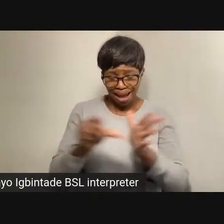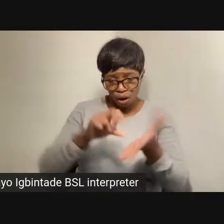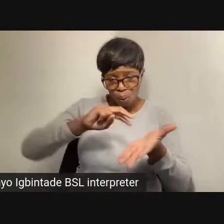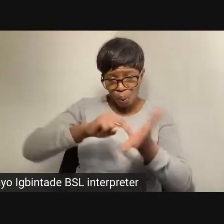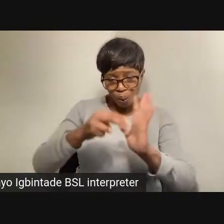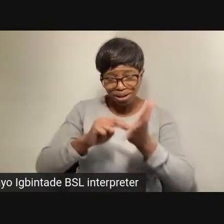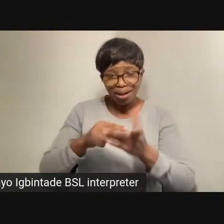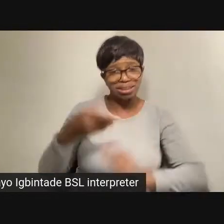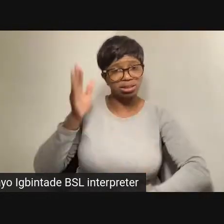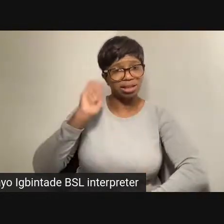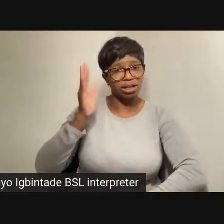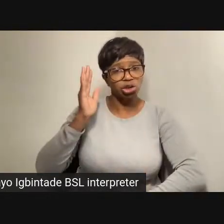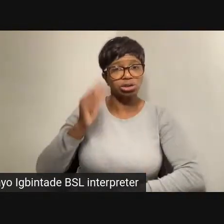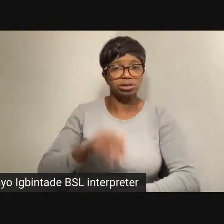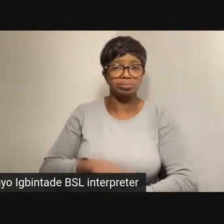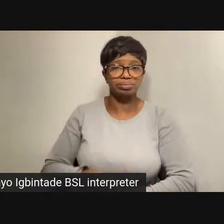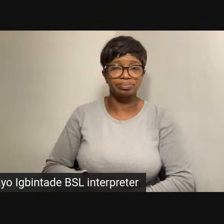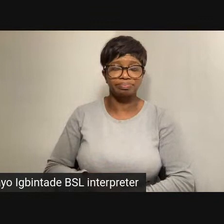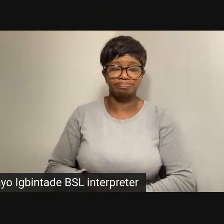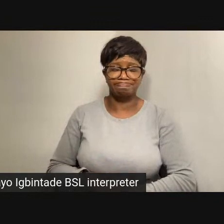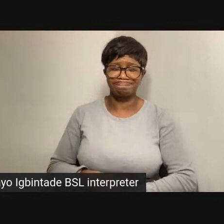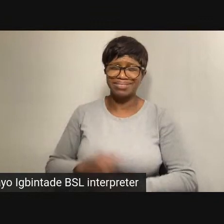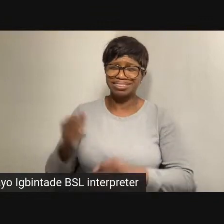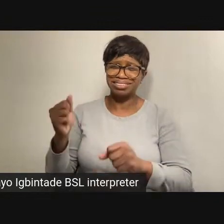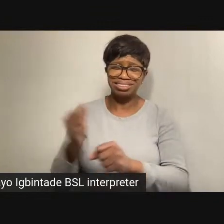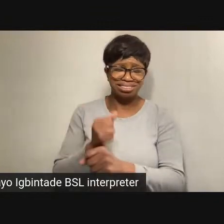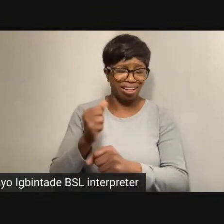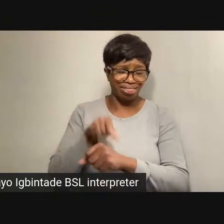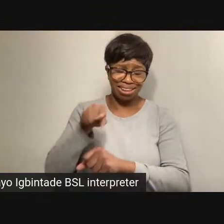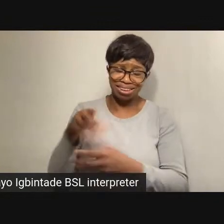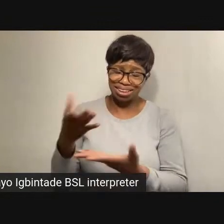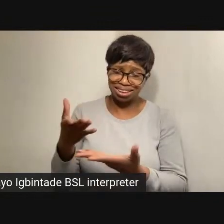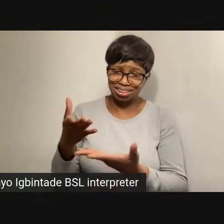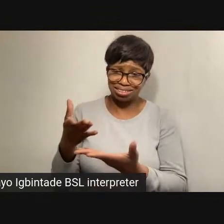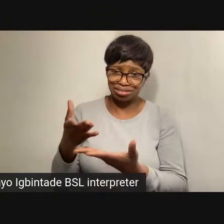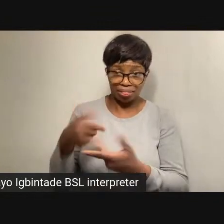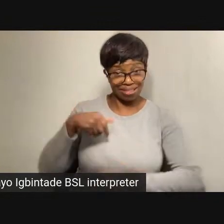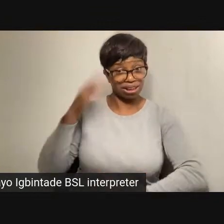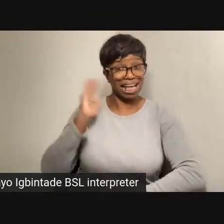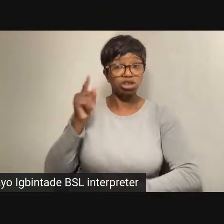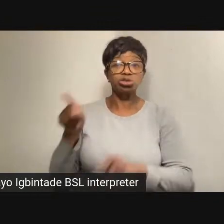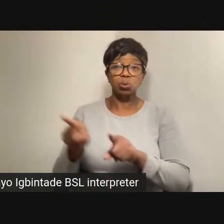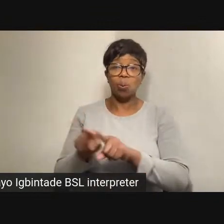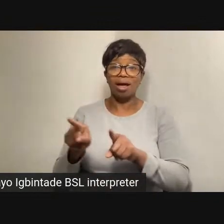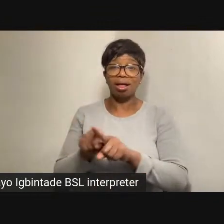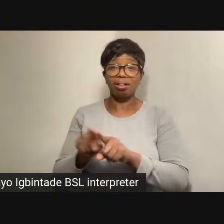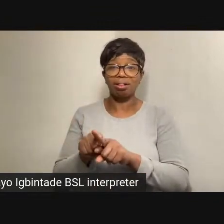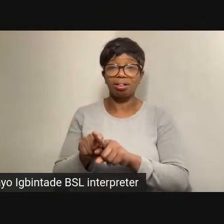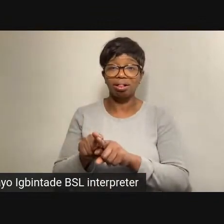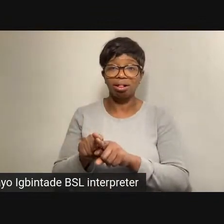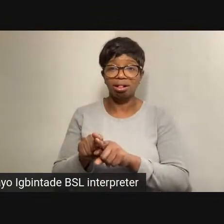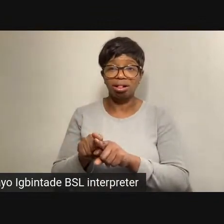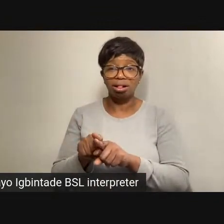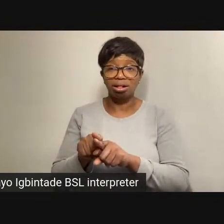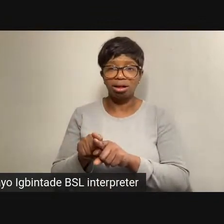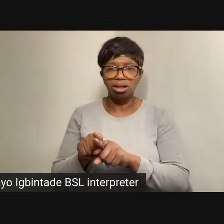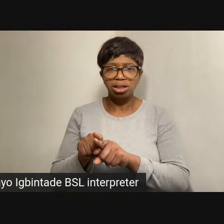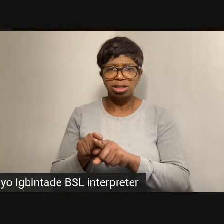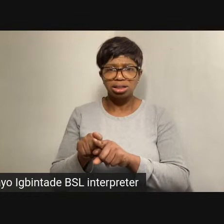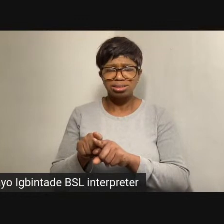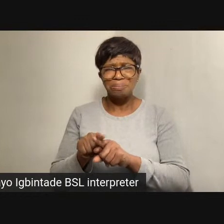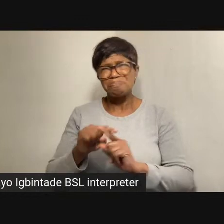these lectures. He has done so in this lecture. It took him just over